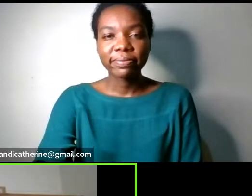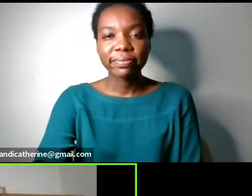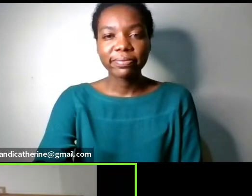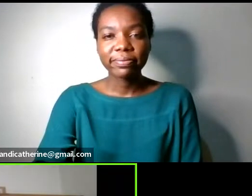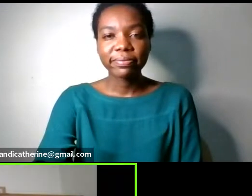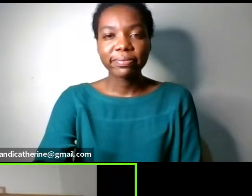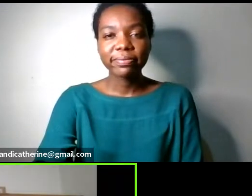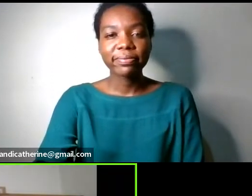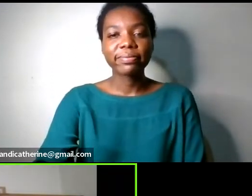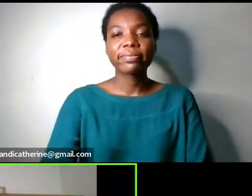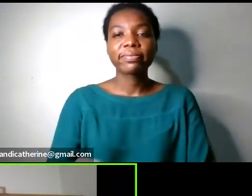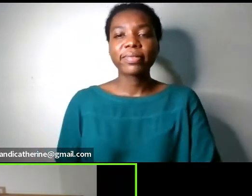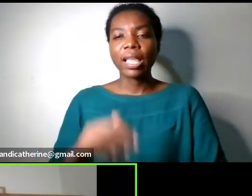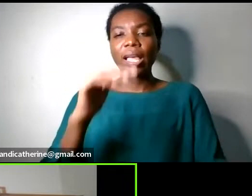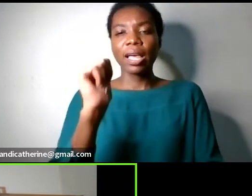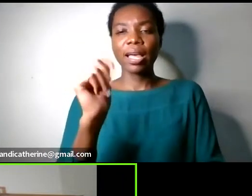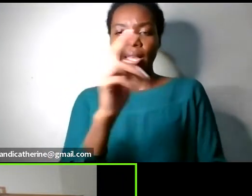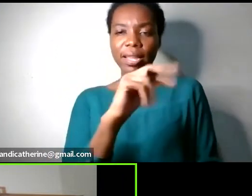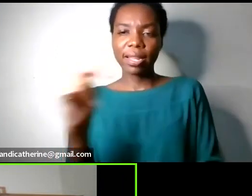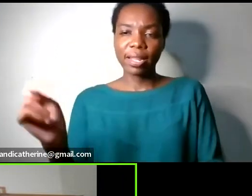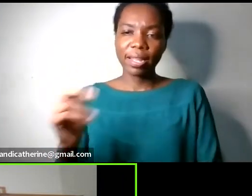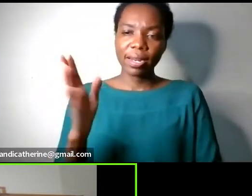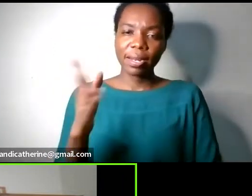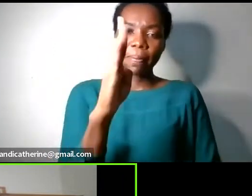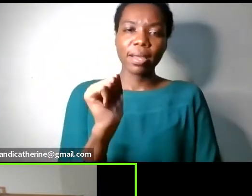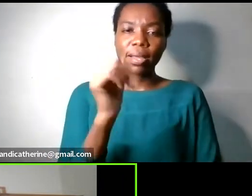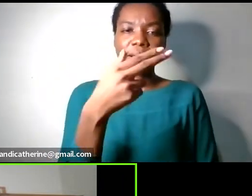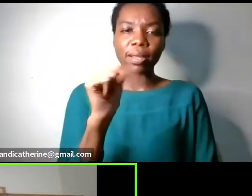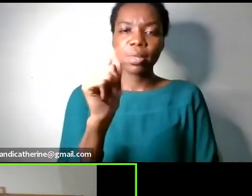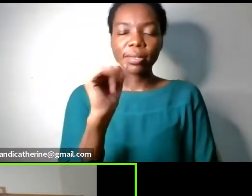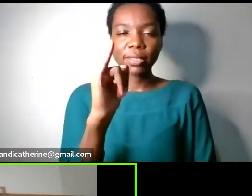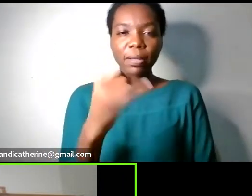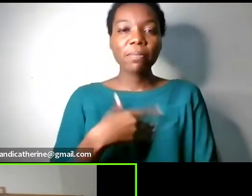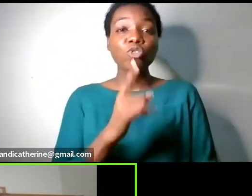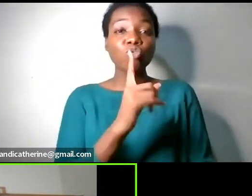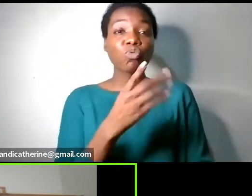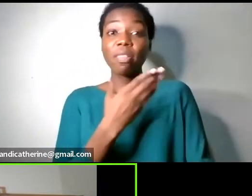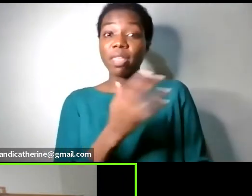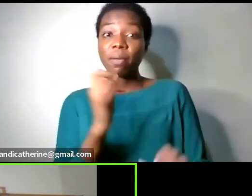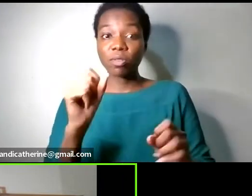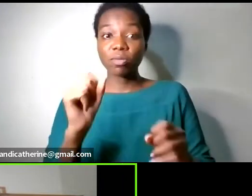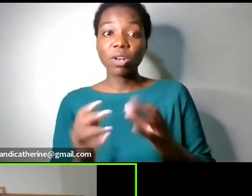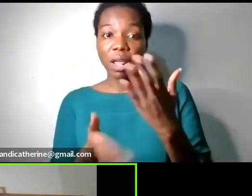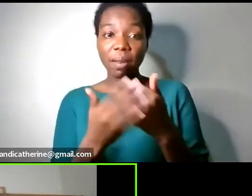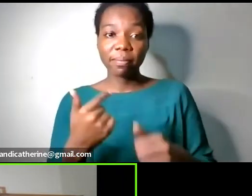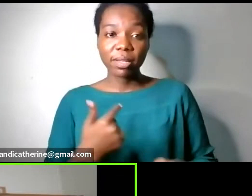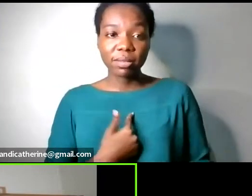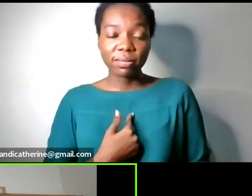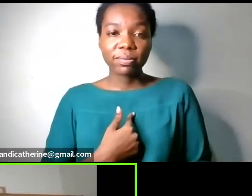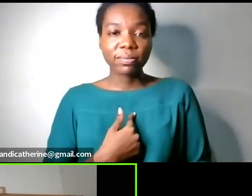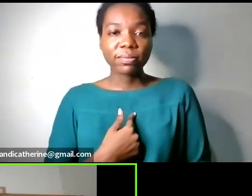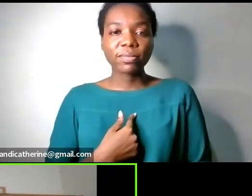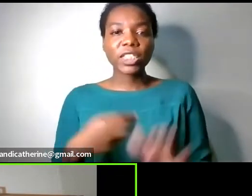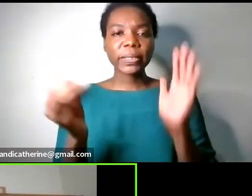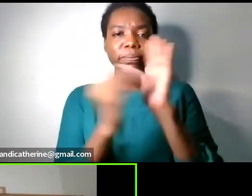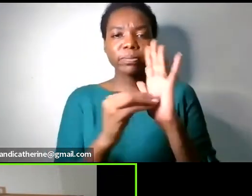My colleague Anne Bahati, I am sure, is present. Maybe she can help me with the posting of our